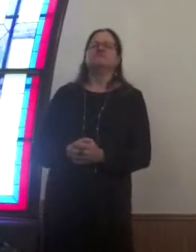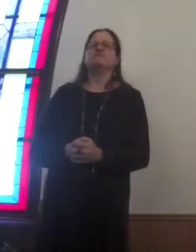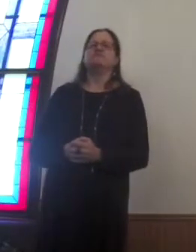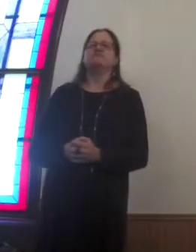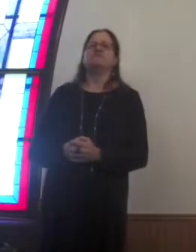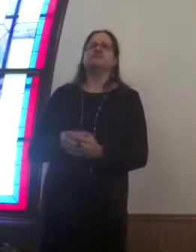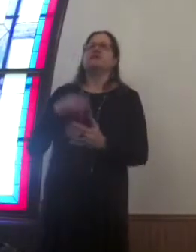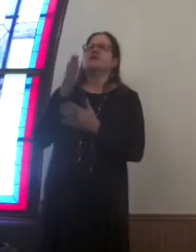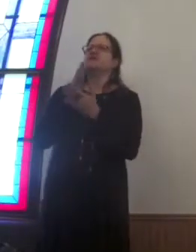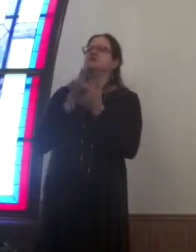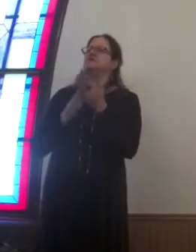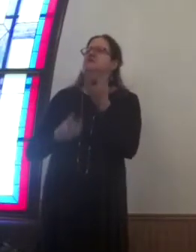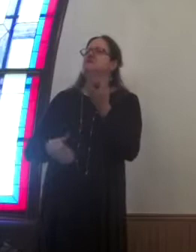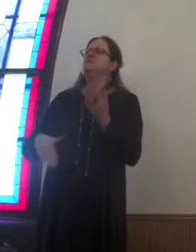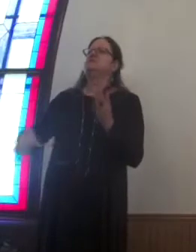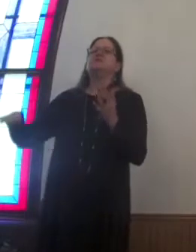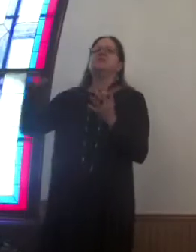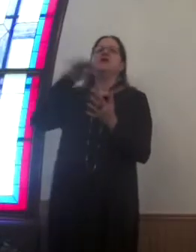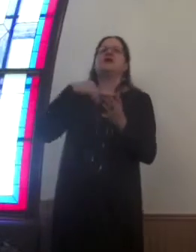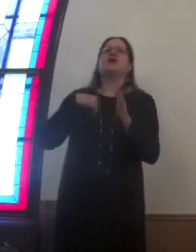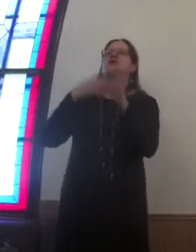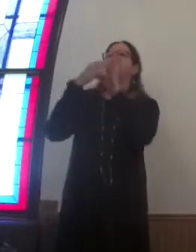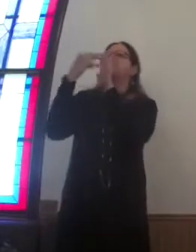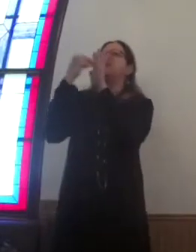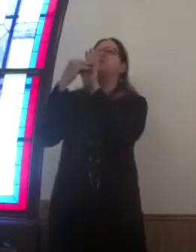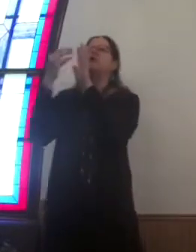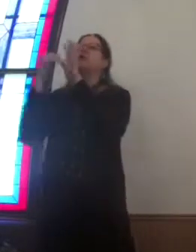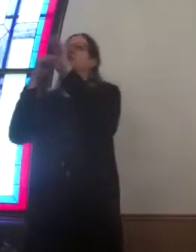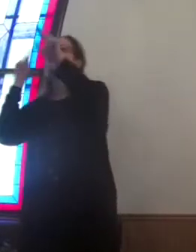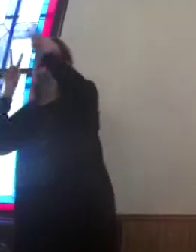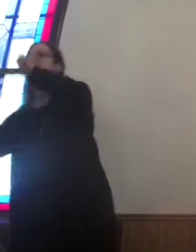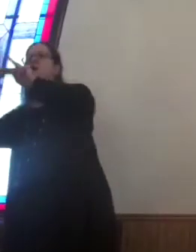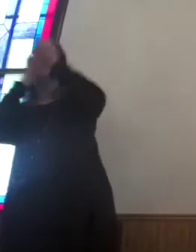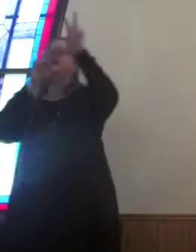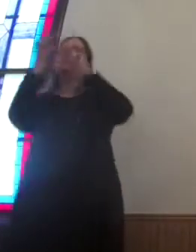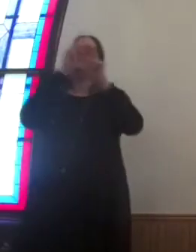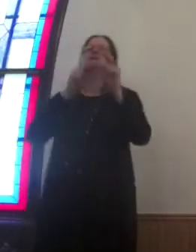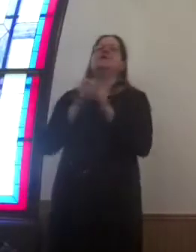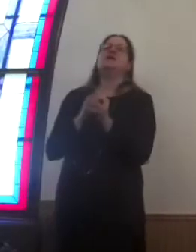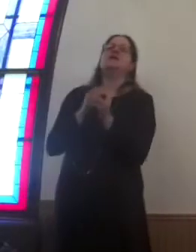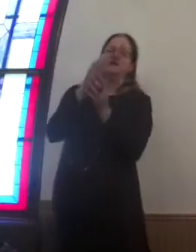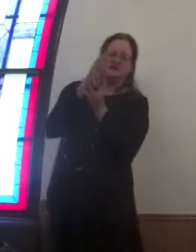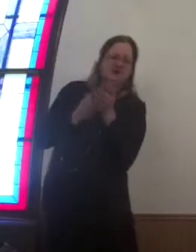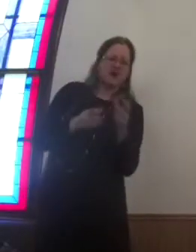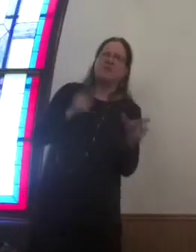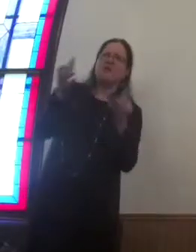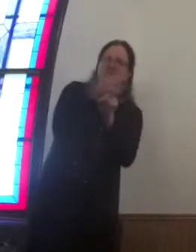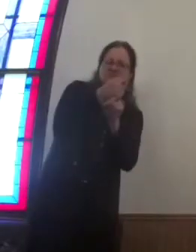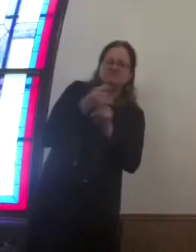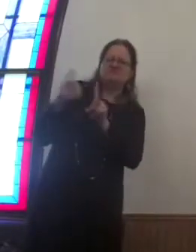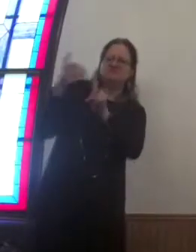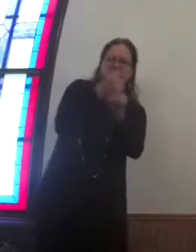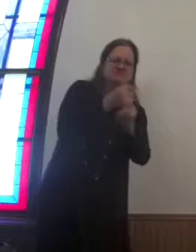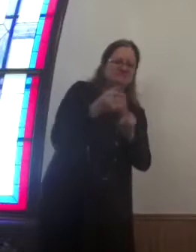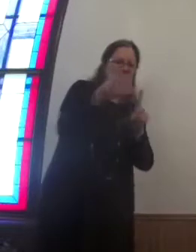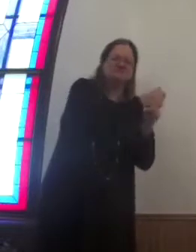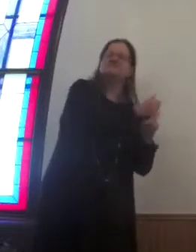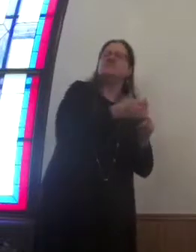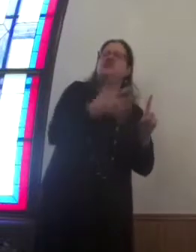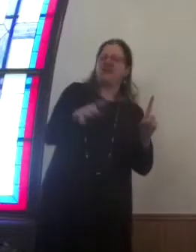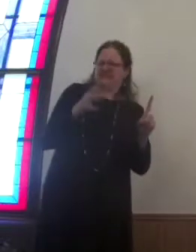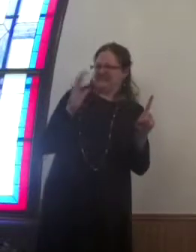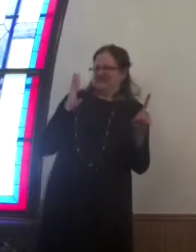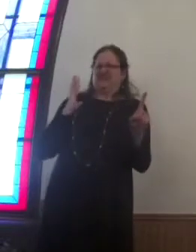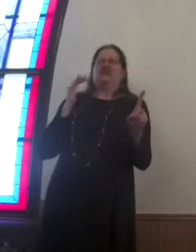Wielding writing pads and tape recorders, they had already arrested Tutu and other church leaders just a few weeks